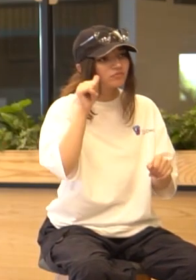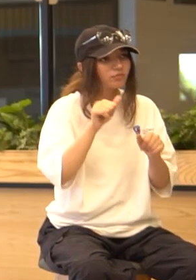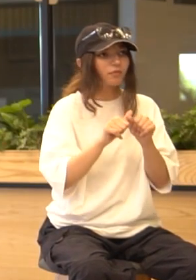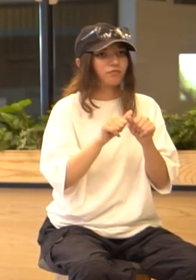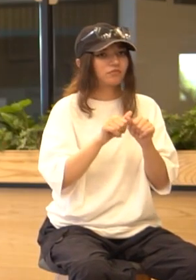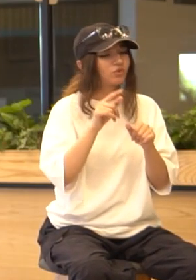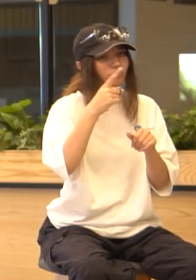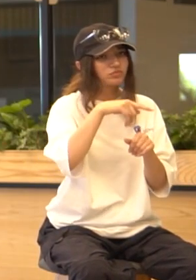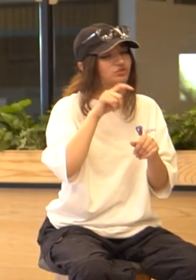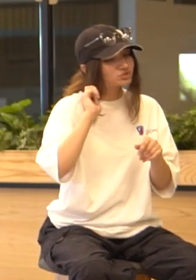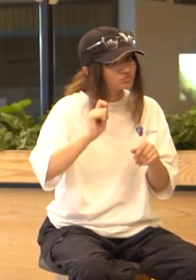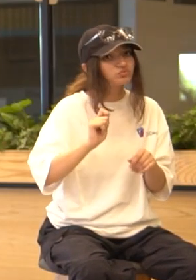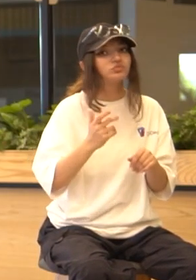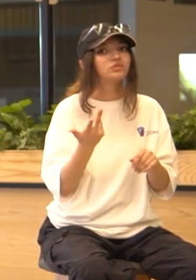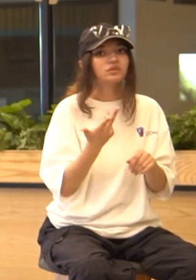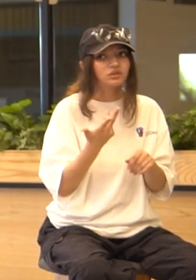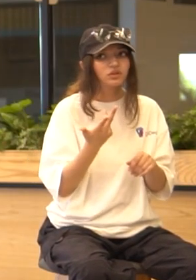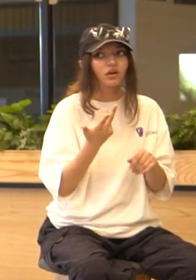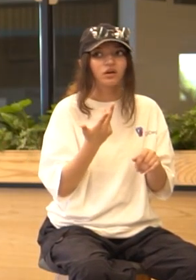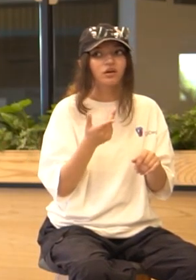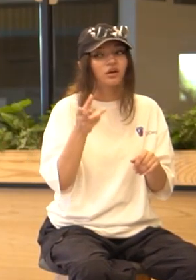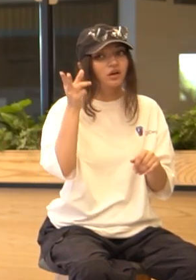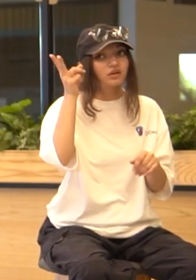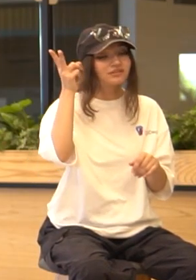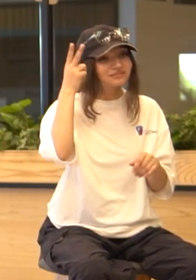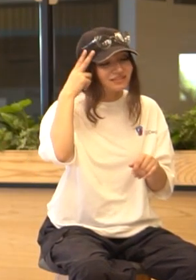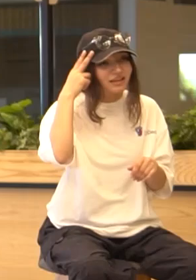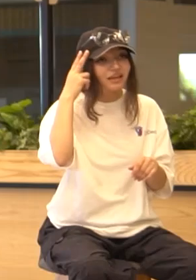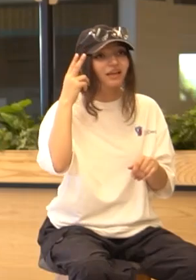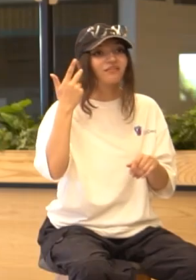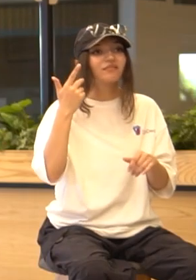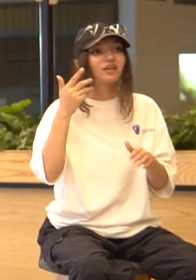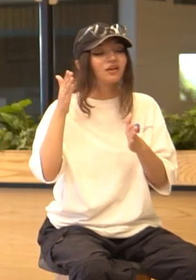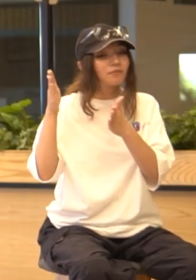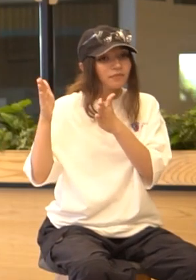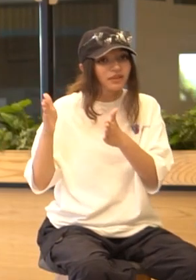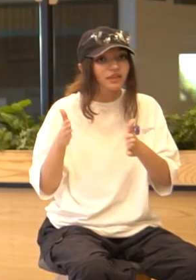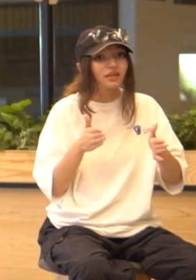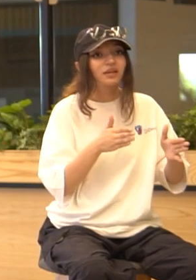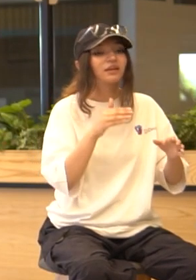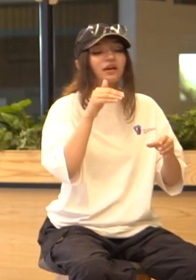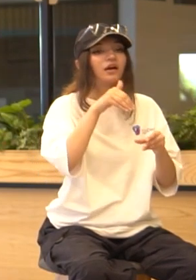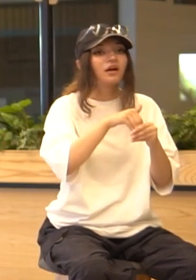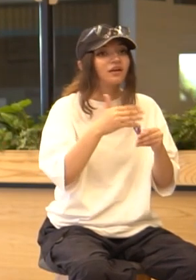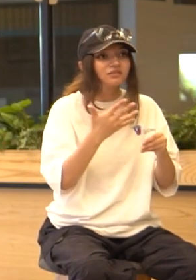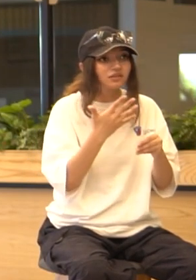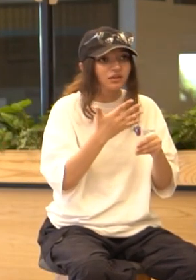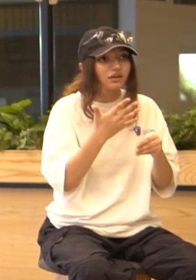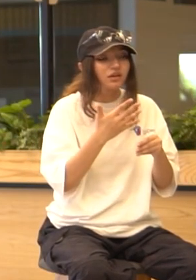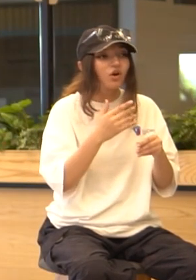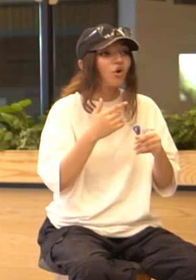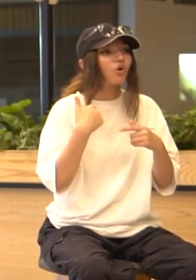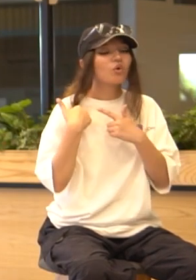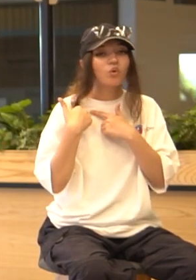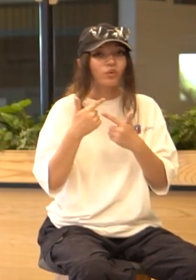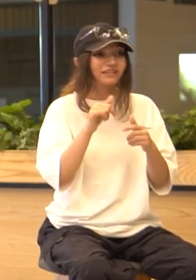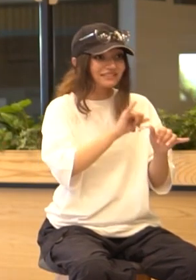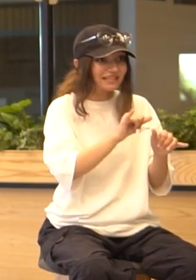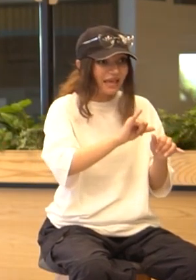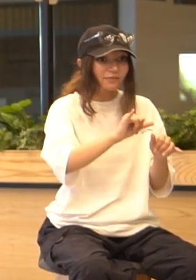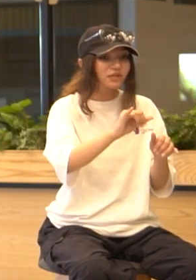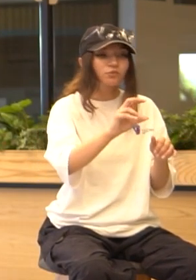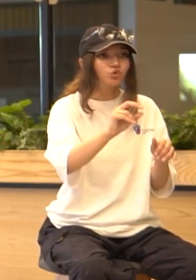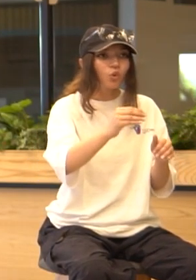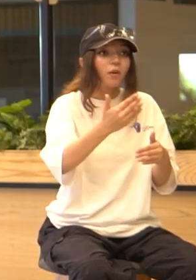It's also, it also has like a rhythm and a phase to it, right? Patterns will not always replicate in the same